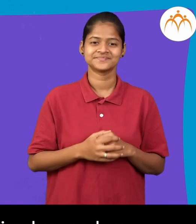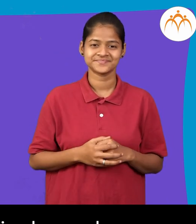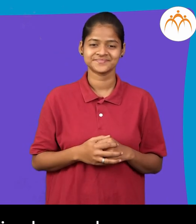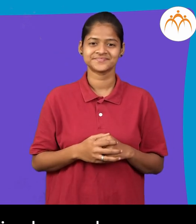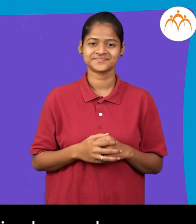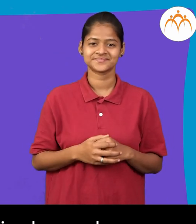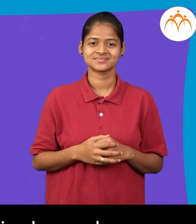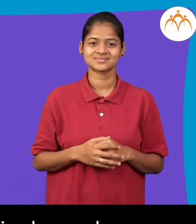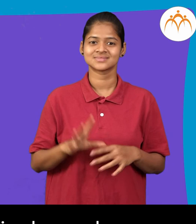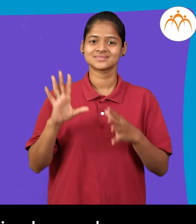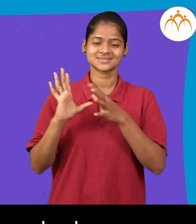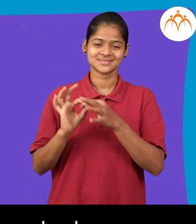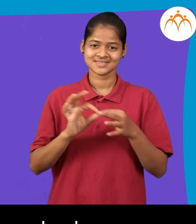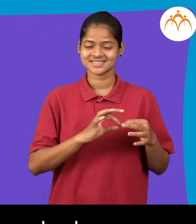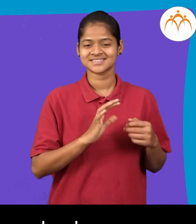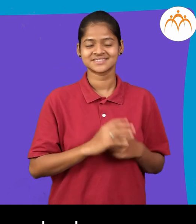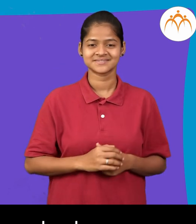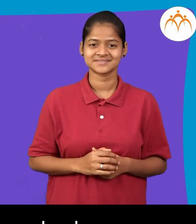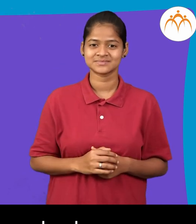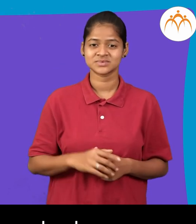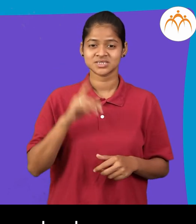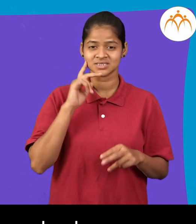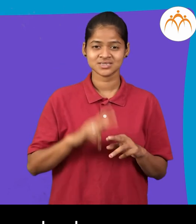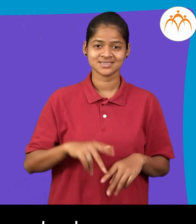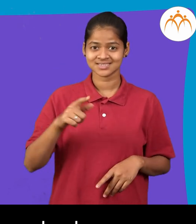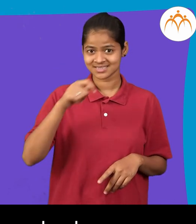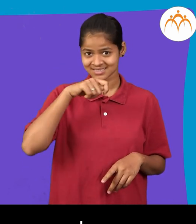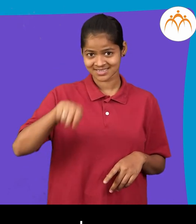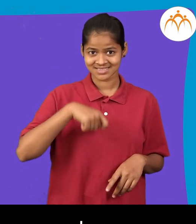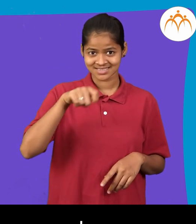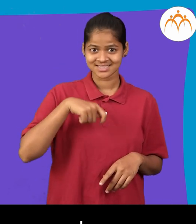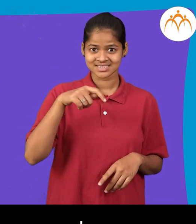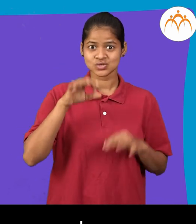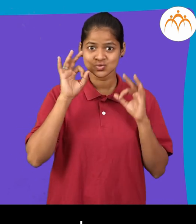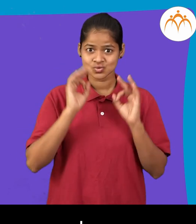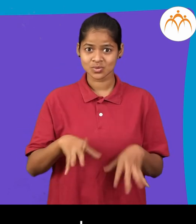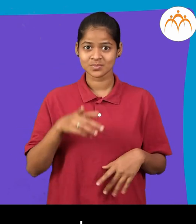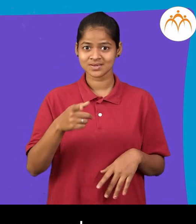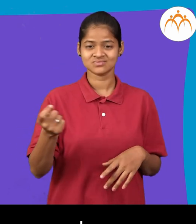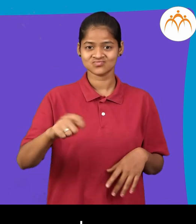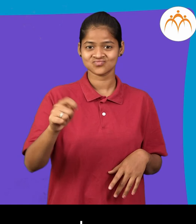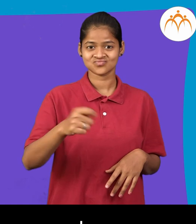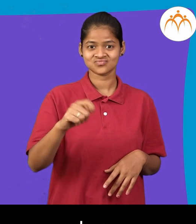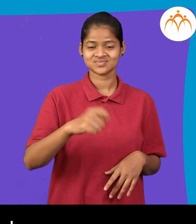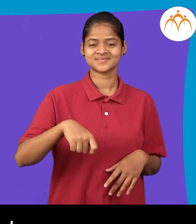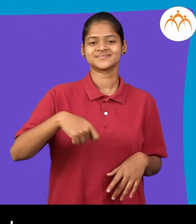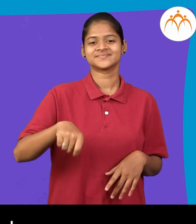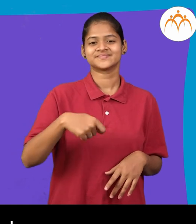order when a dish is cooked the steps are in some order for example